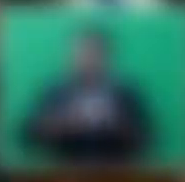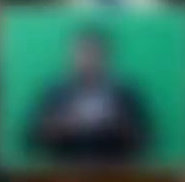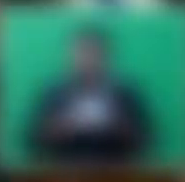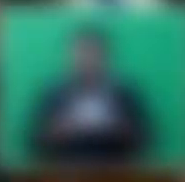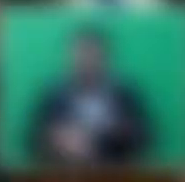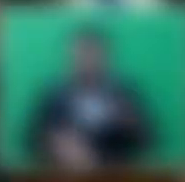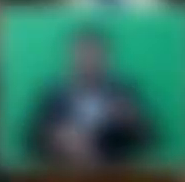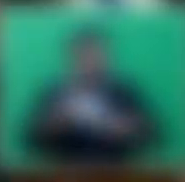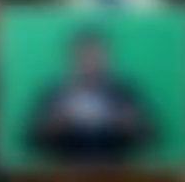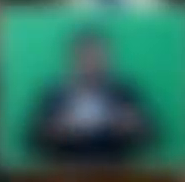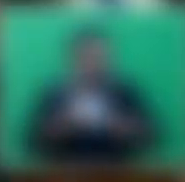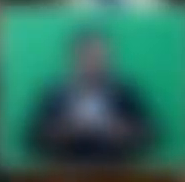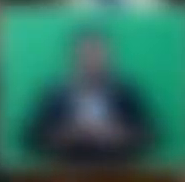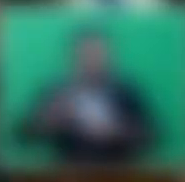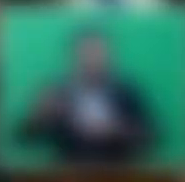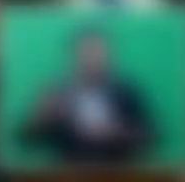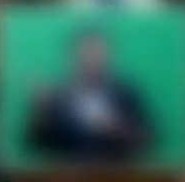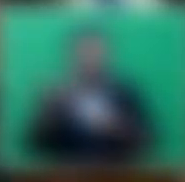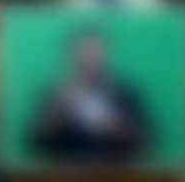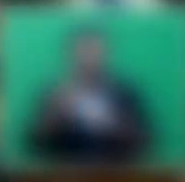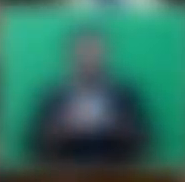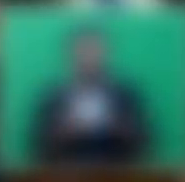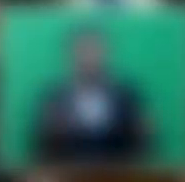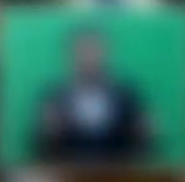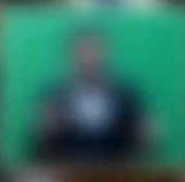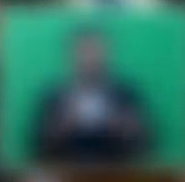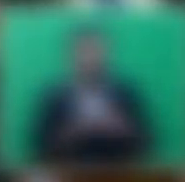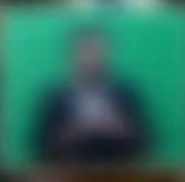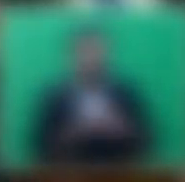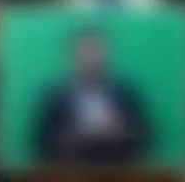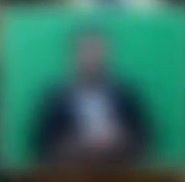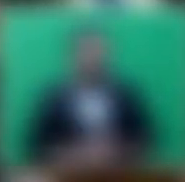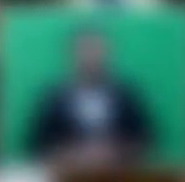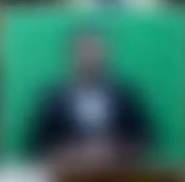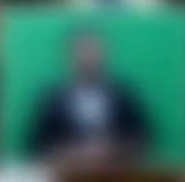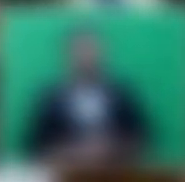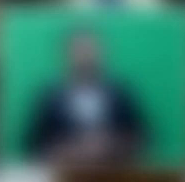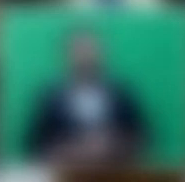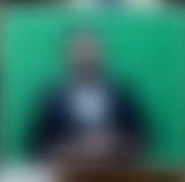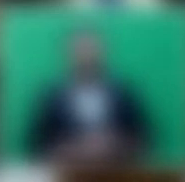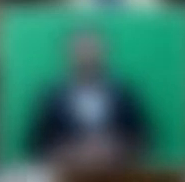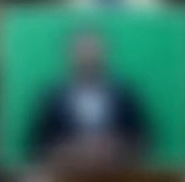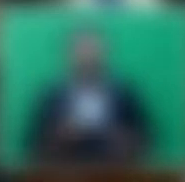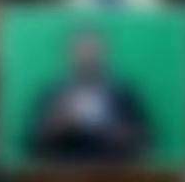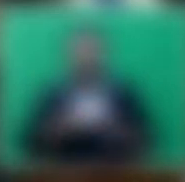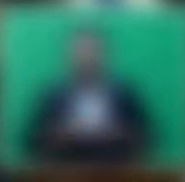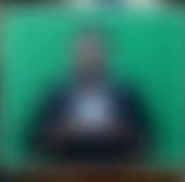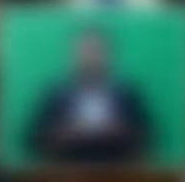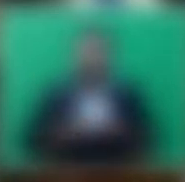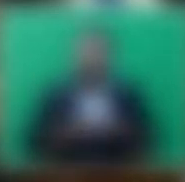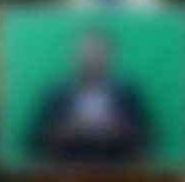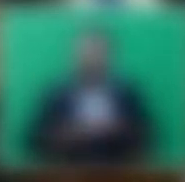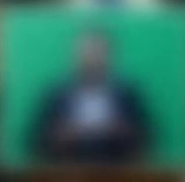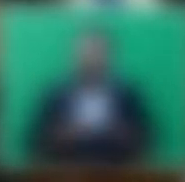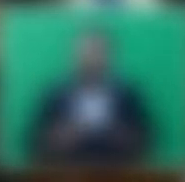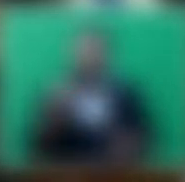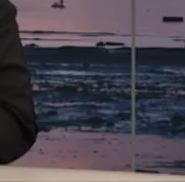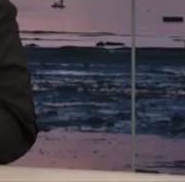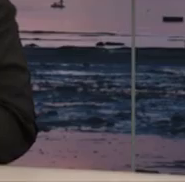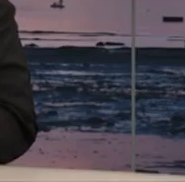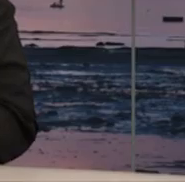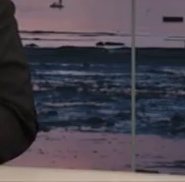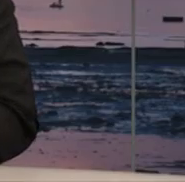every Fijian equally. The party says it has spoken to Nand and he understands the principal stance of Fiji First.